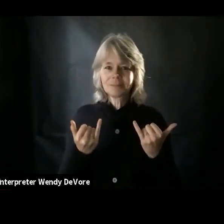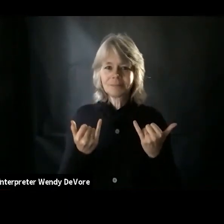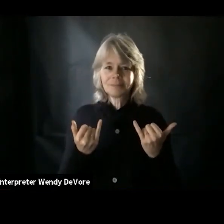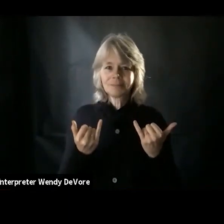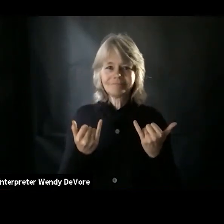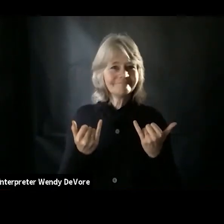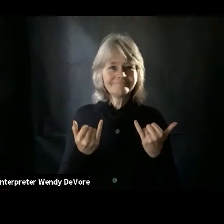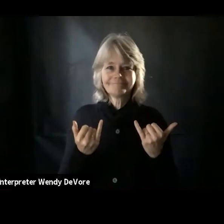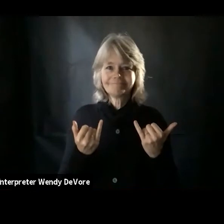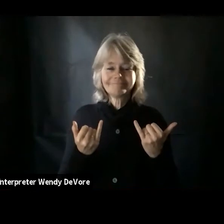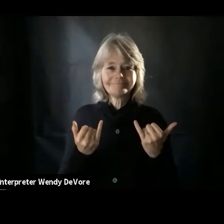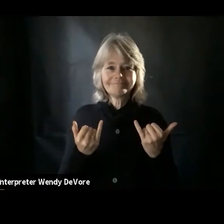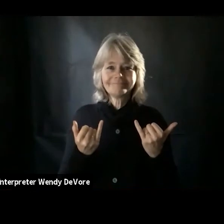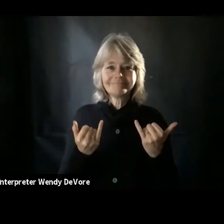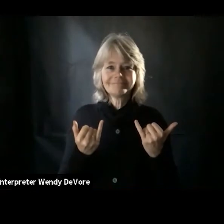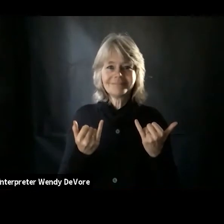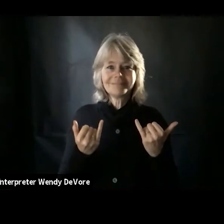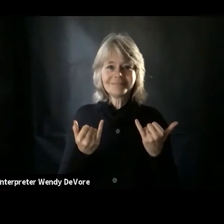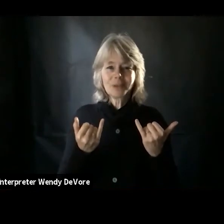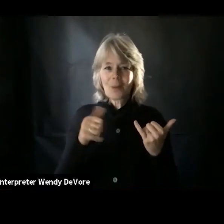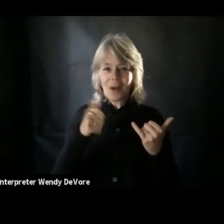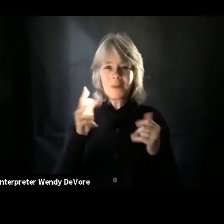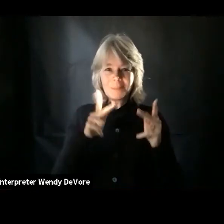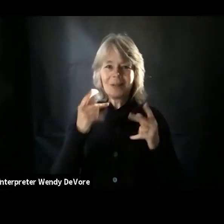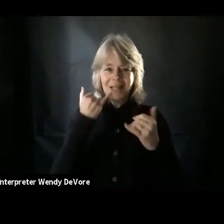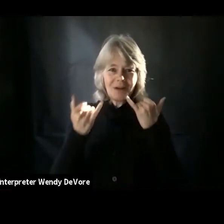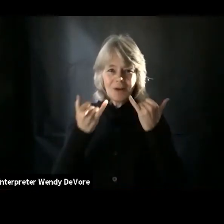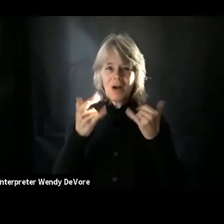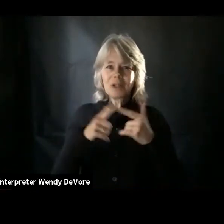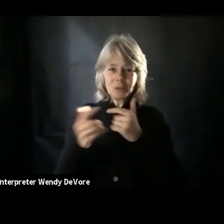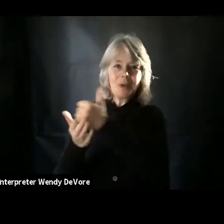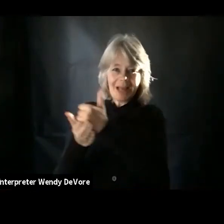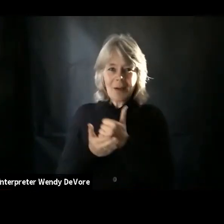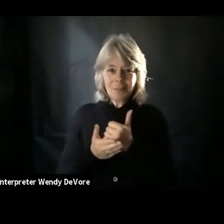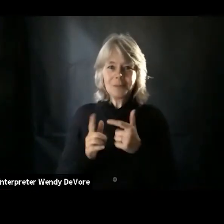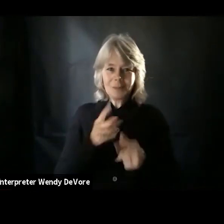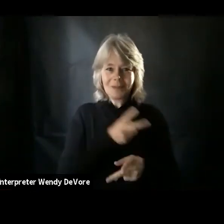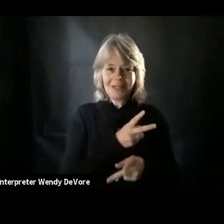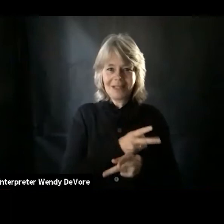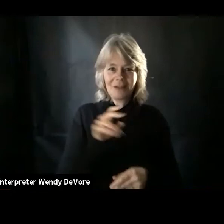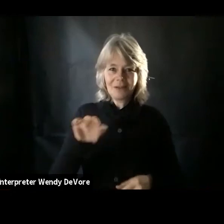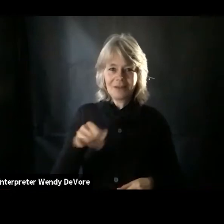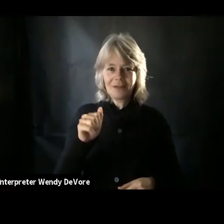All of these people that they've gathered together who helped them take care of Jacoby.